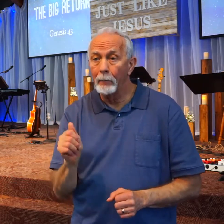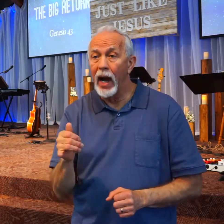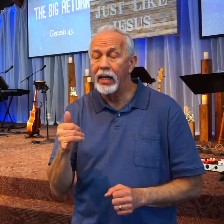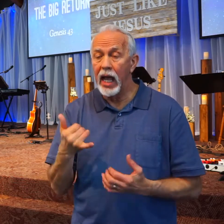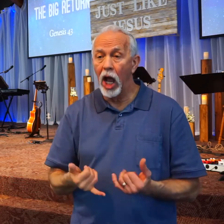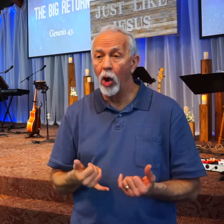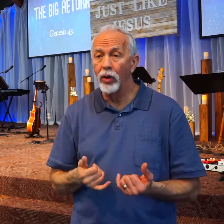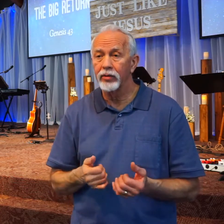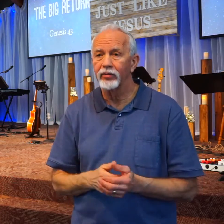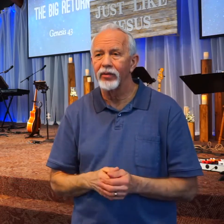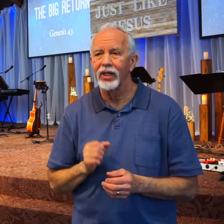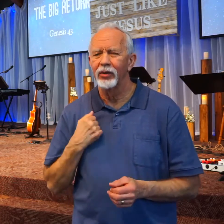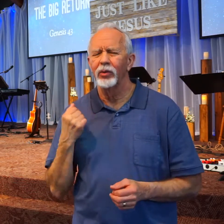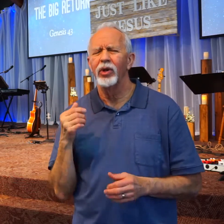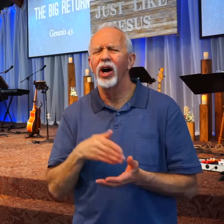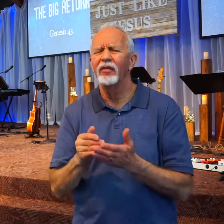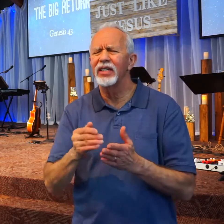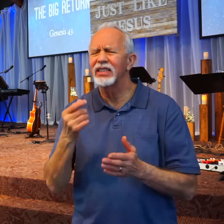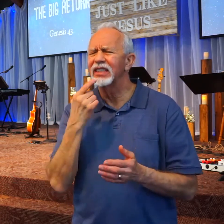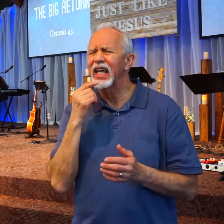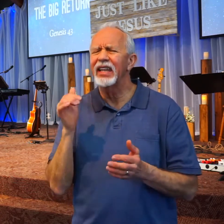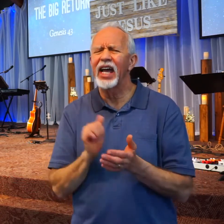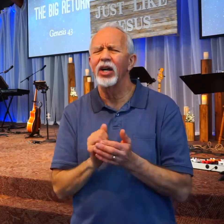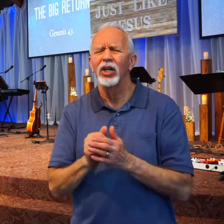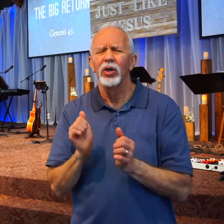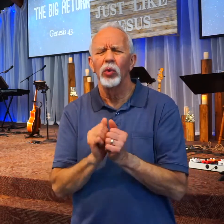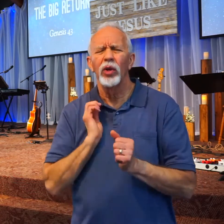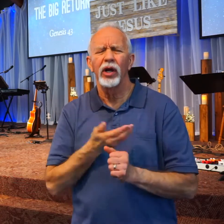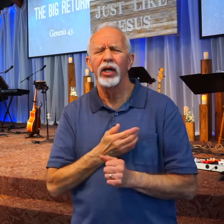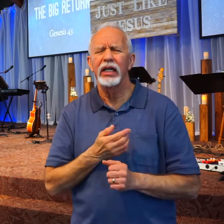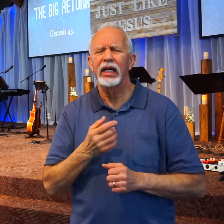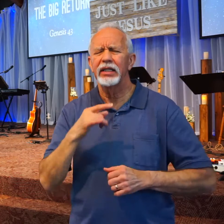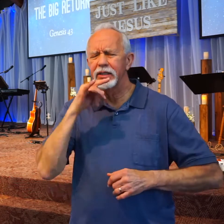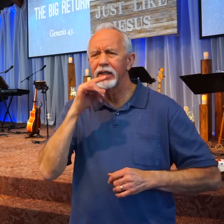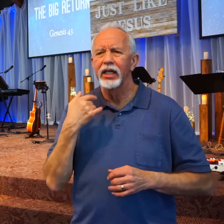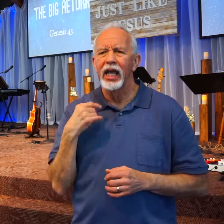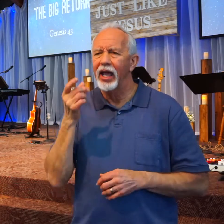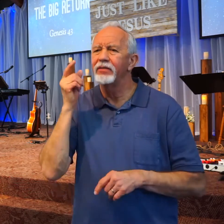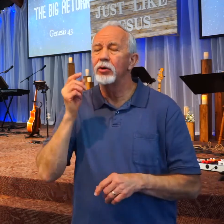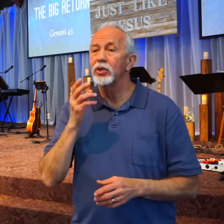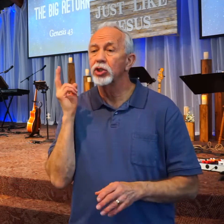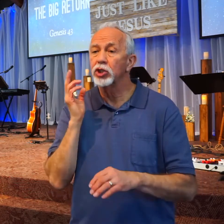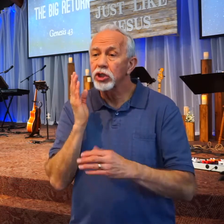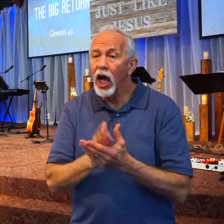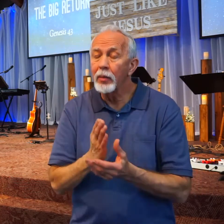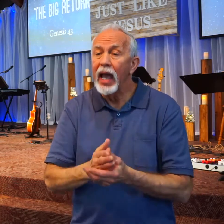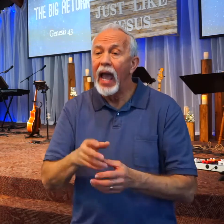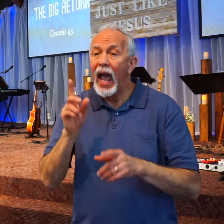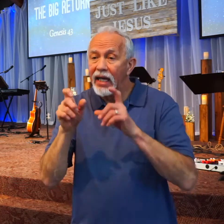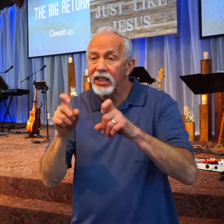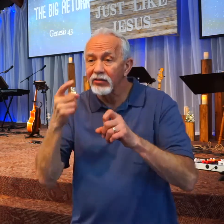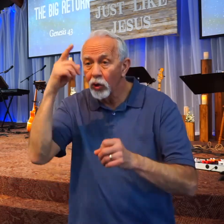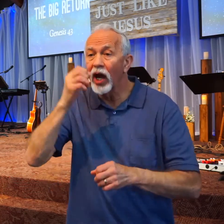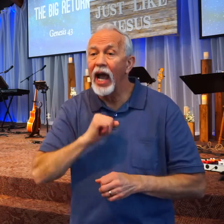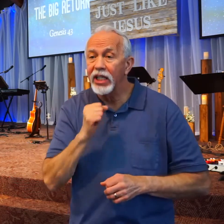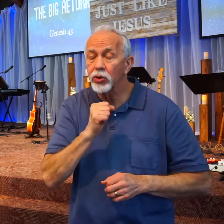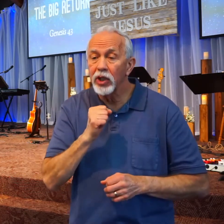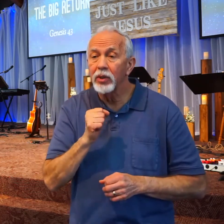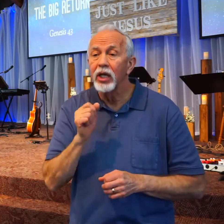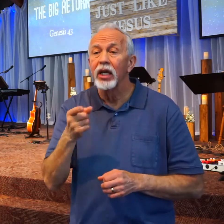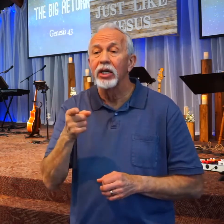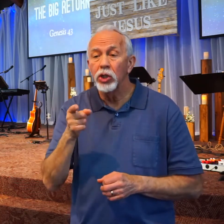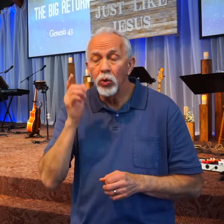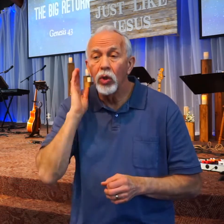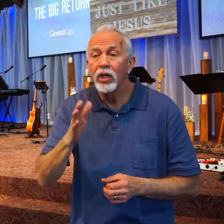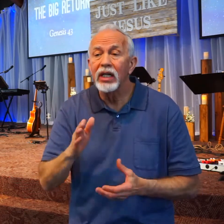I know we often say that with our kids, again talking about ice cream. If you had quit asking for ice cream and clean your room, it would have been done. You